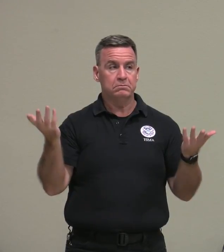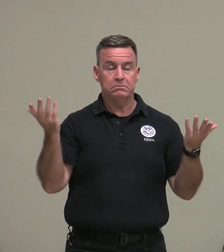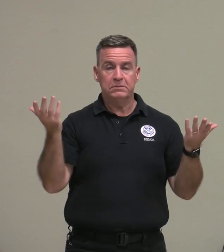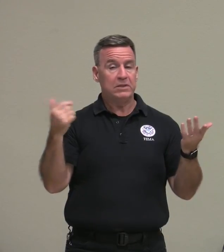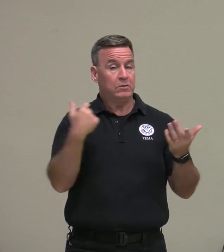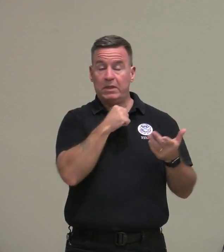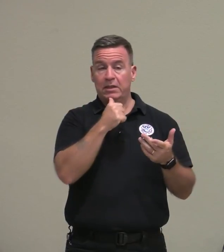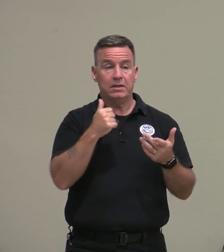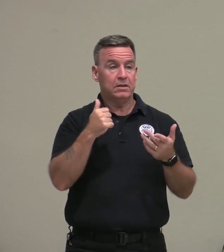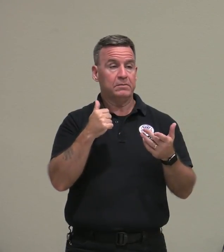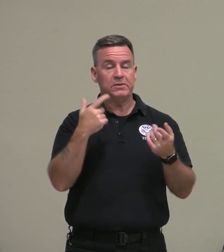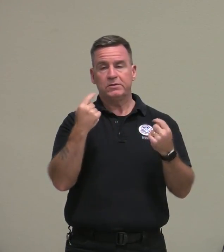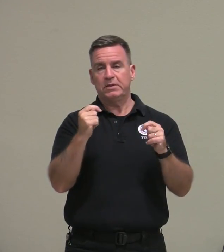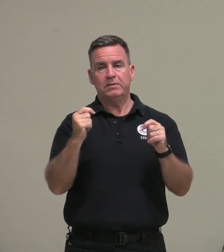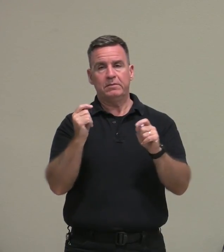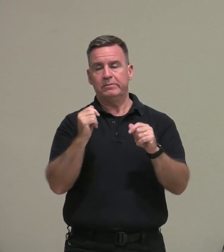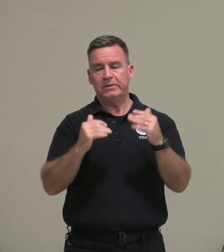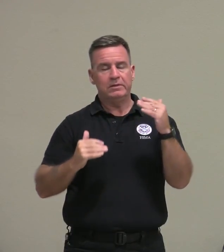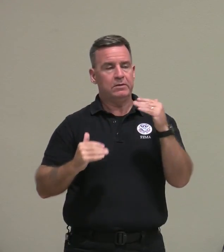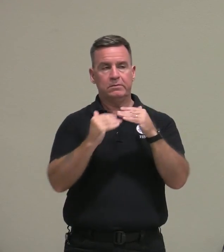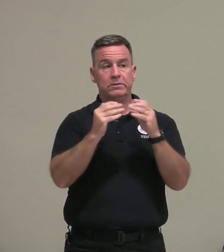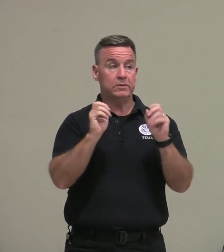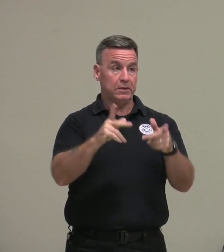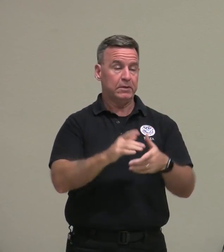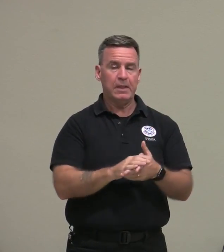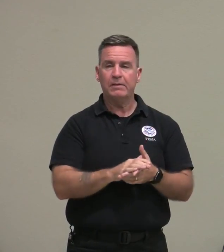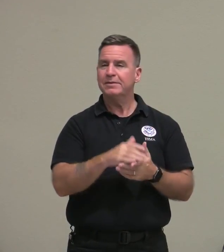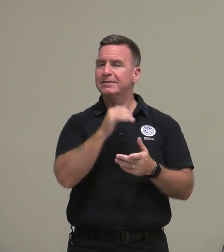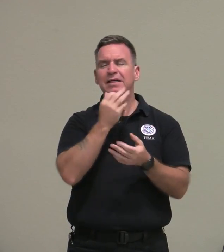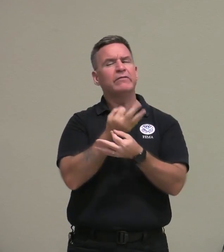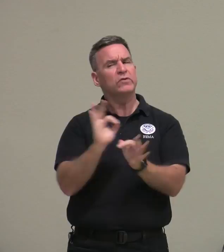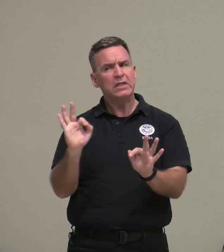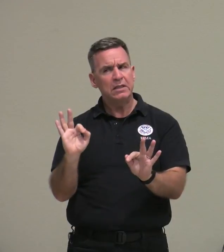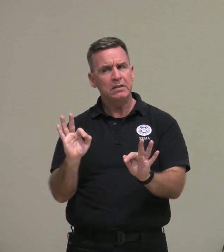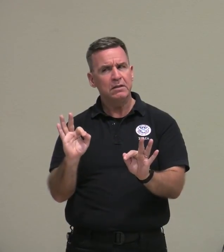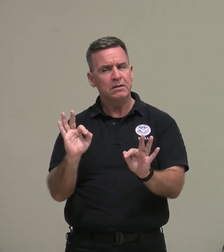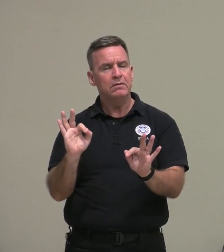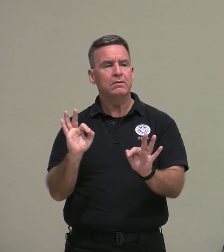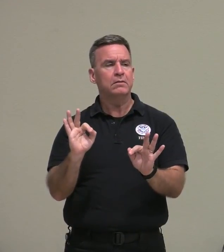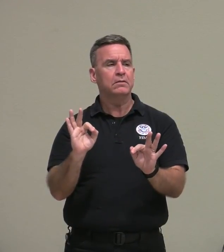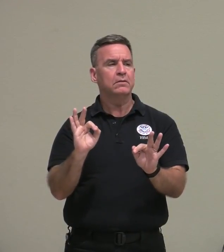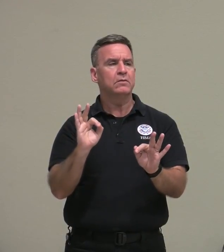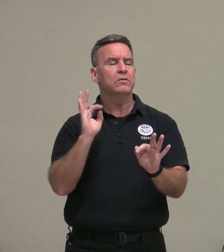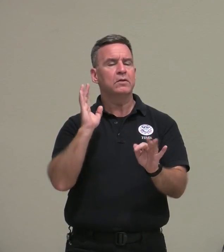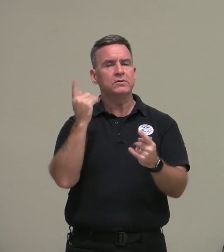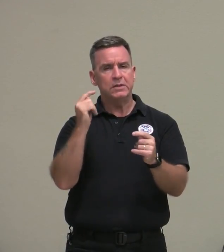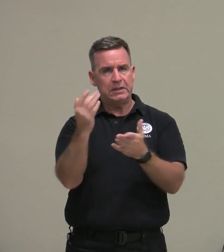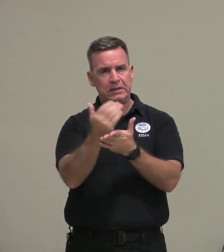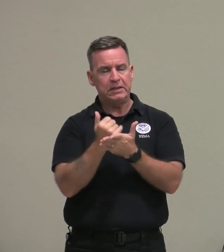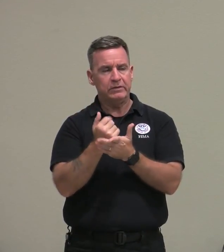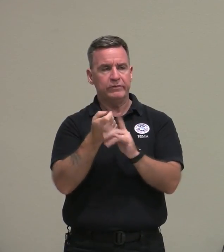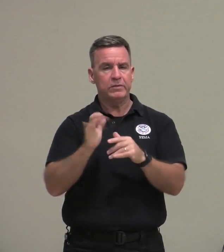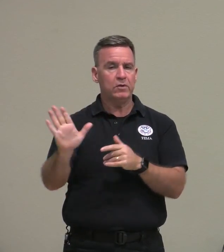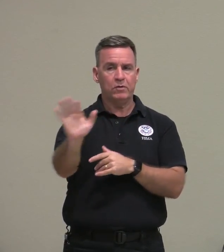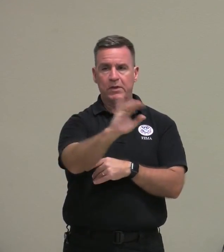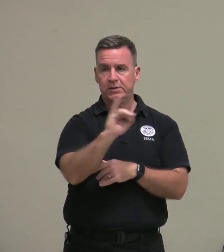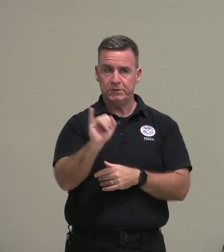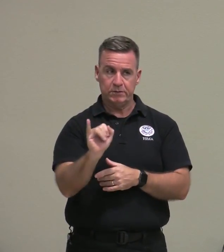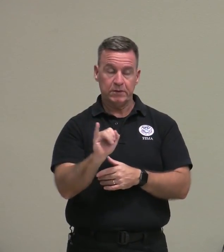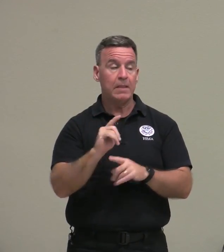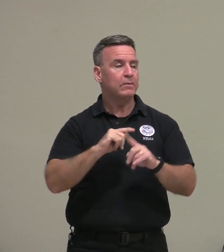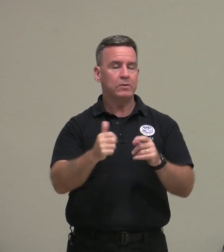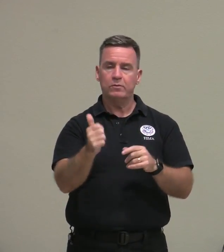then we're not going to be looking to make ourselves whole. Okay? So it's not a free program. We're going to be looking to collect from your insurance.